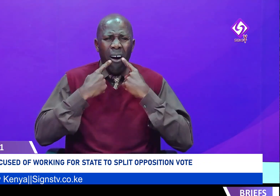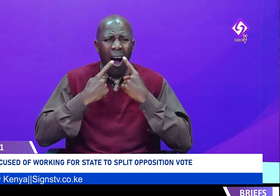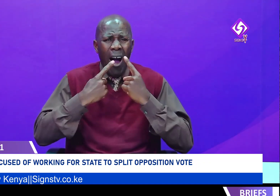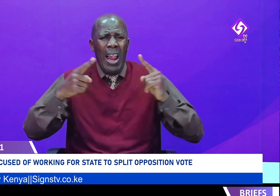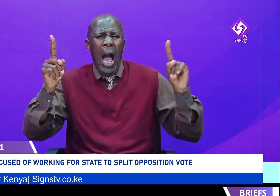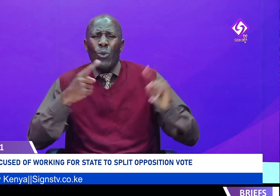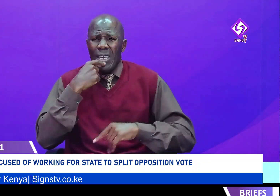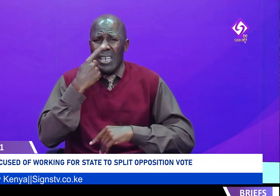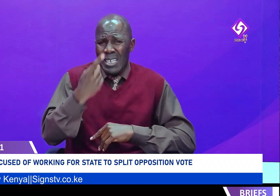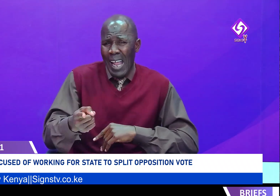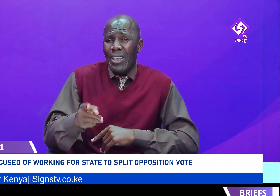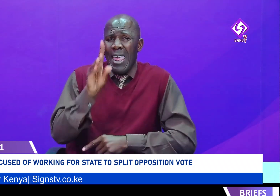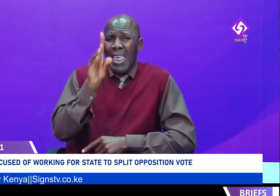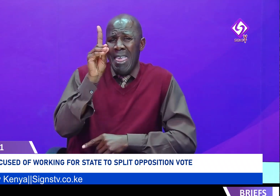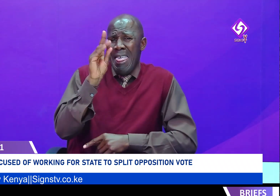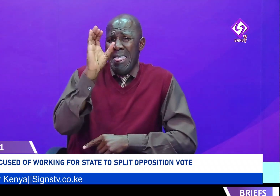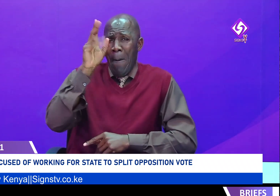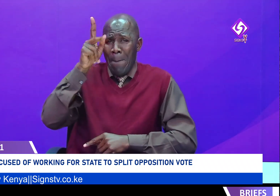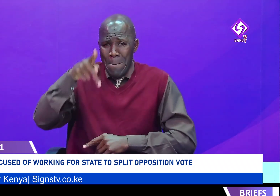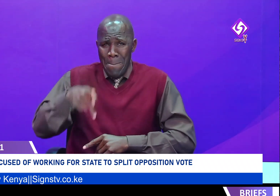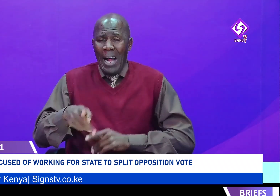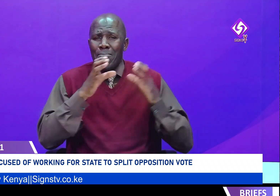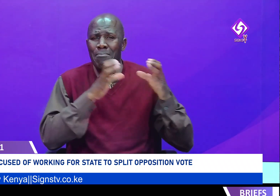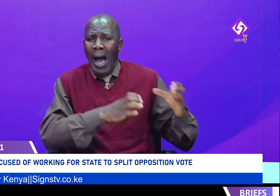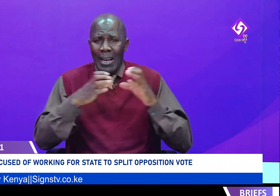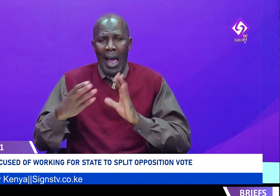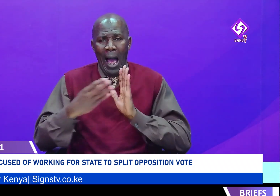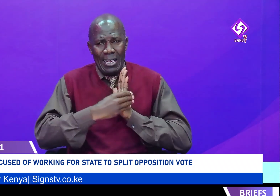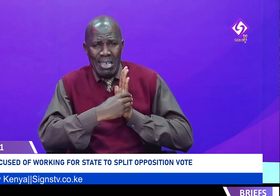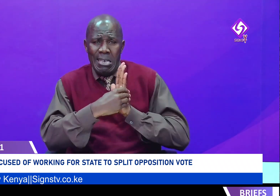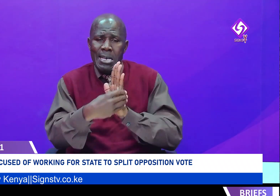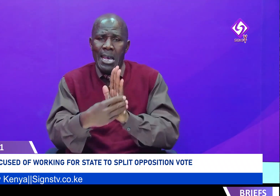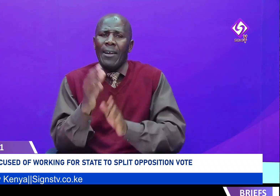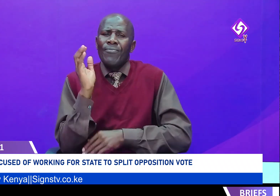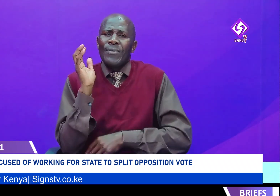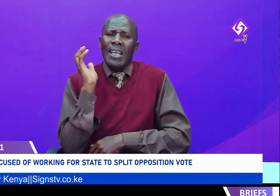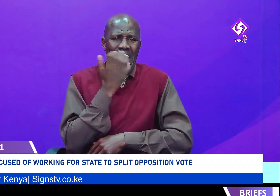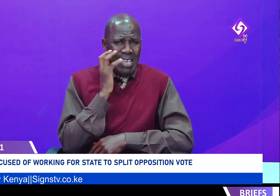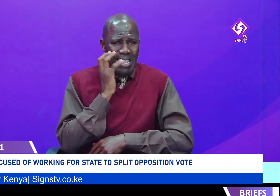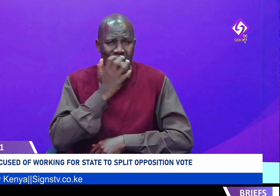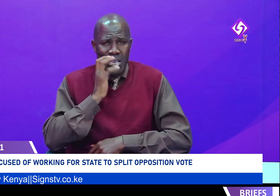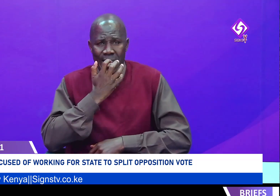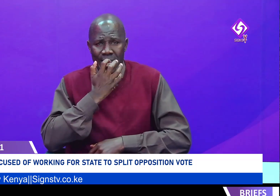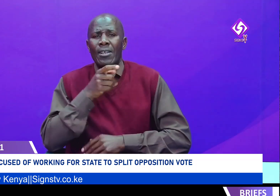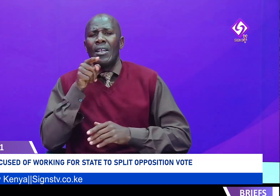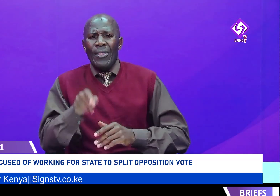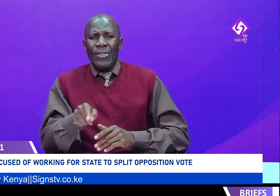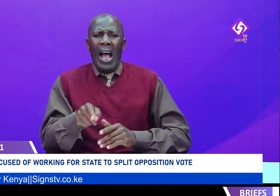claims alleging that DCP party leader Rigathi Gachagua is secretly collaborating with the government